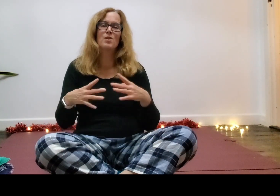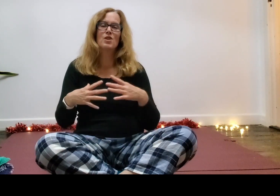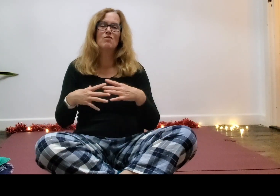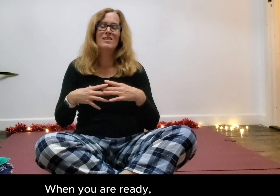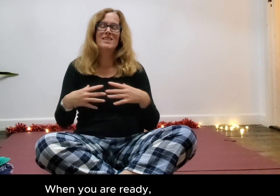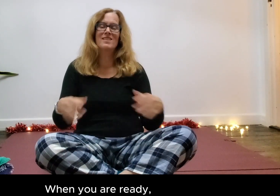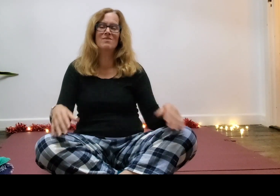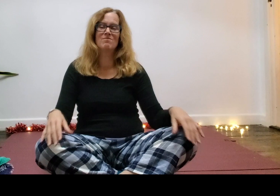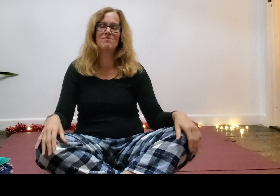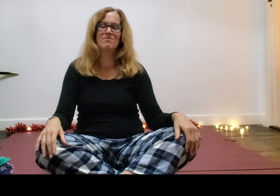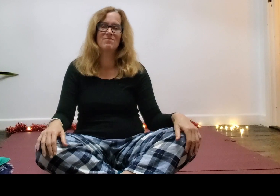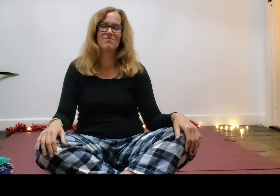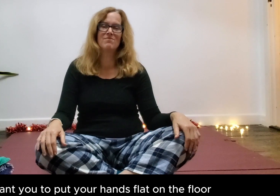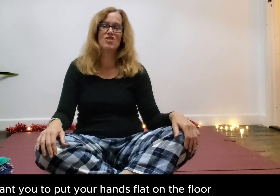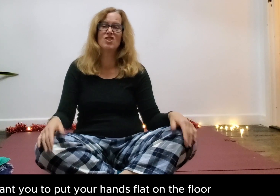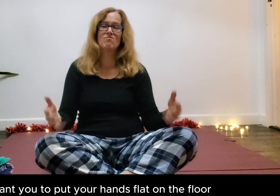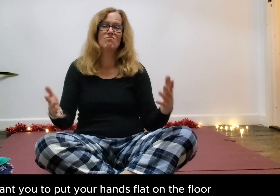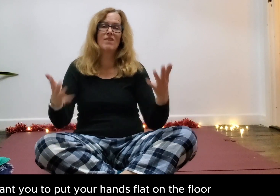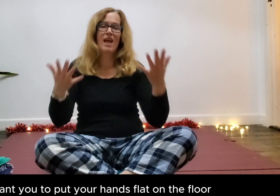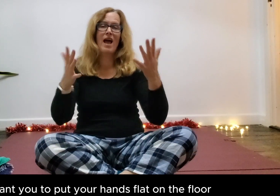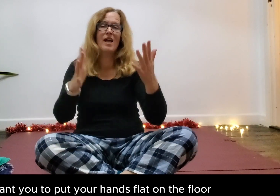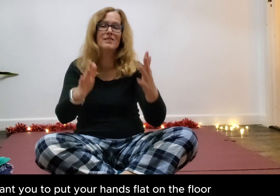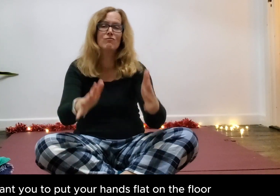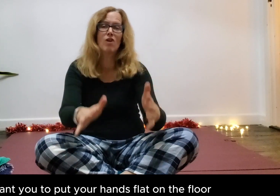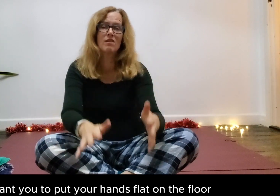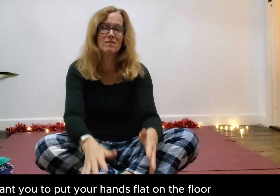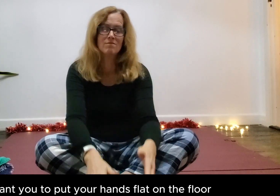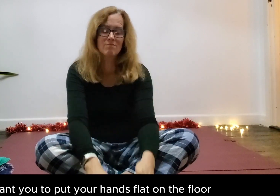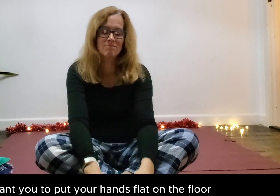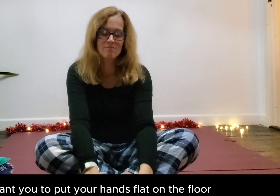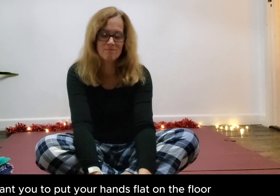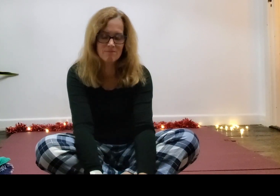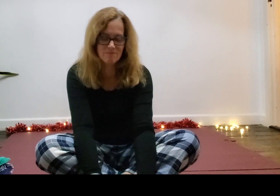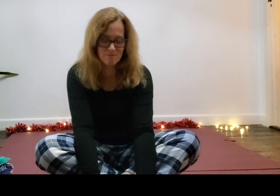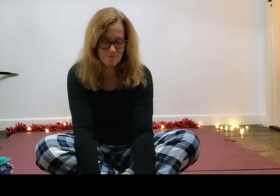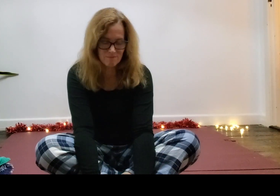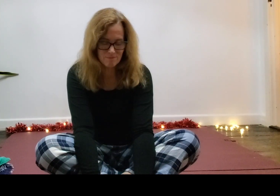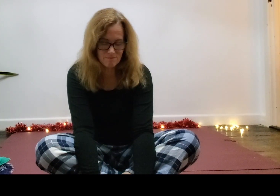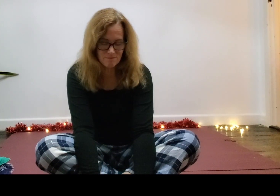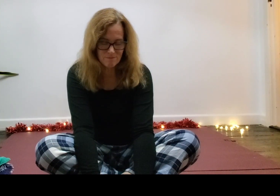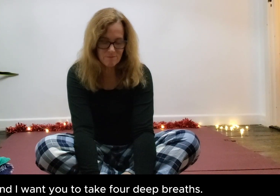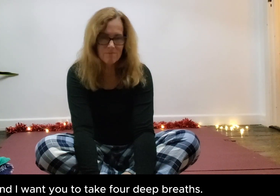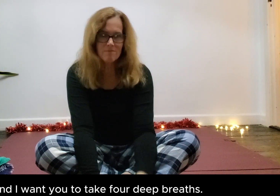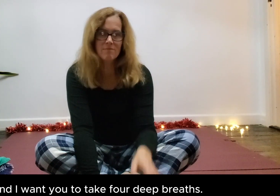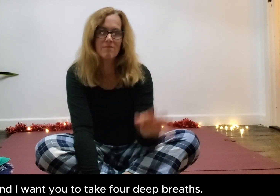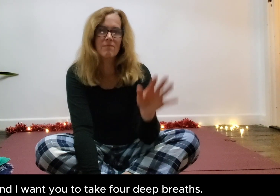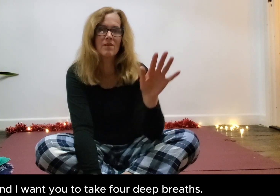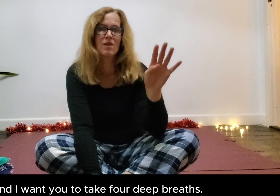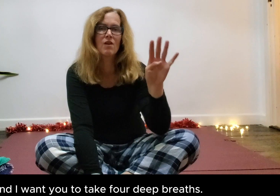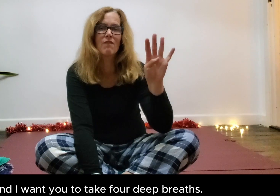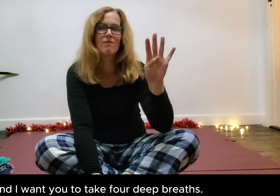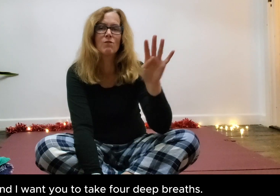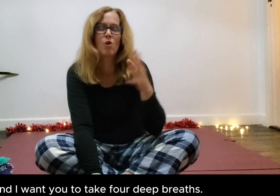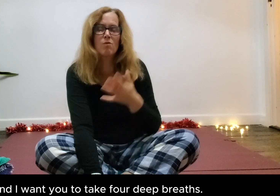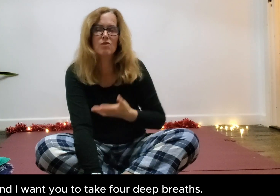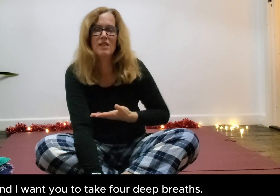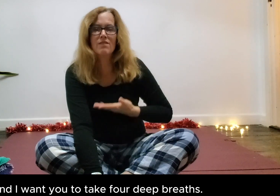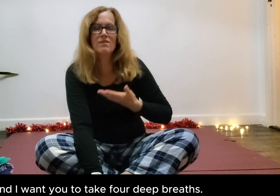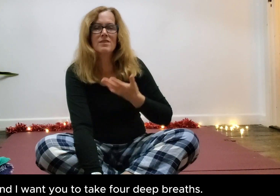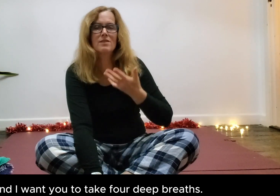When you are ready, I want you to put your hands flat on the floor and I want you to take 4 deep breaths.